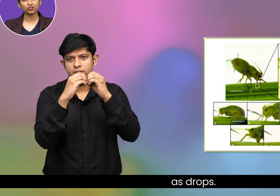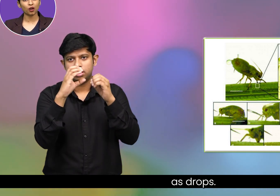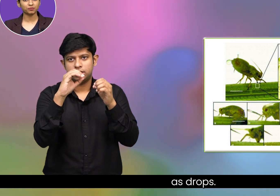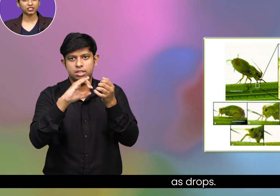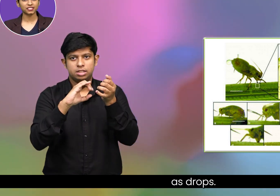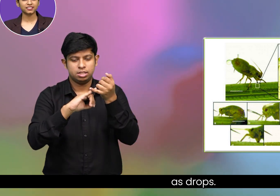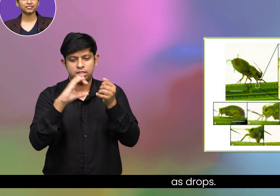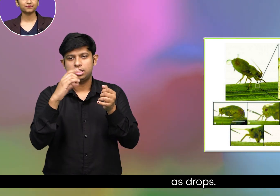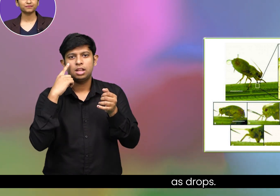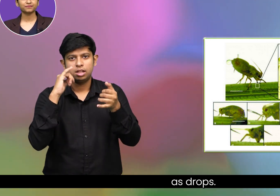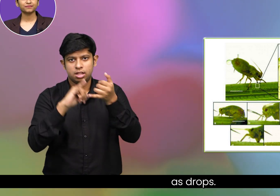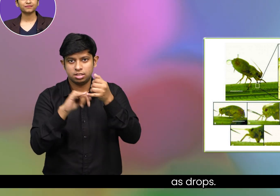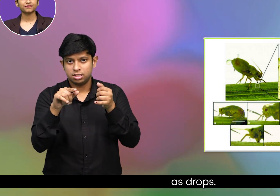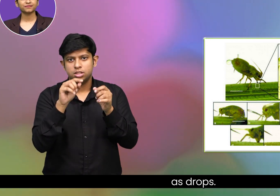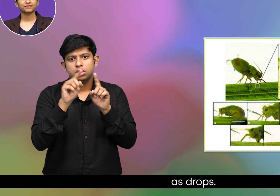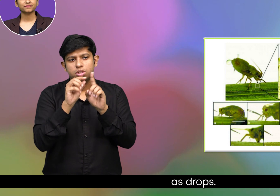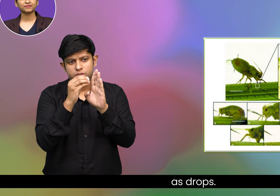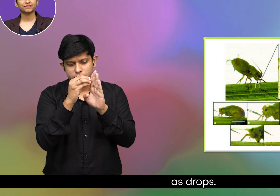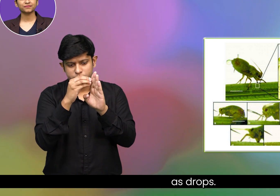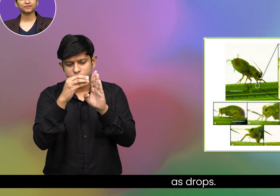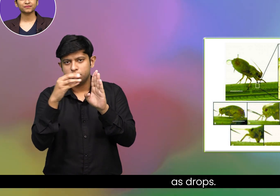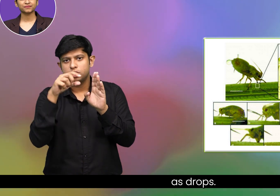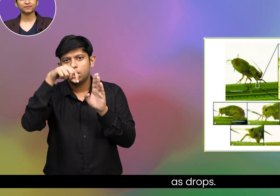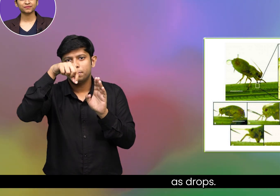as drops.